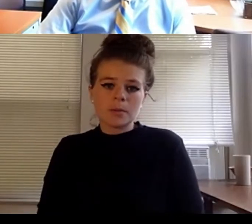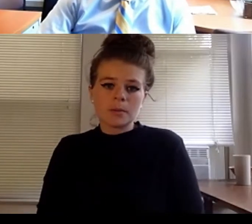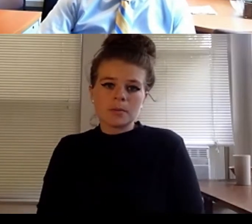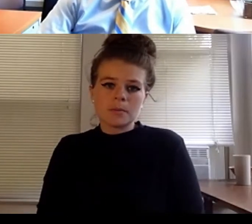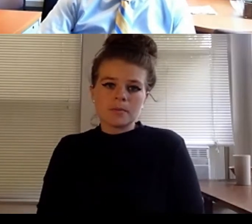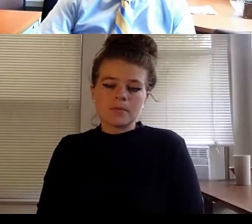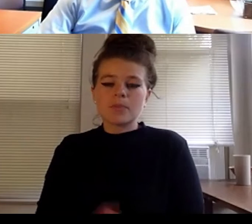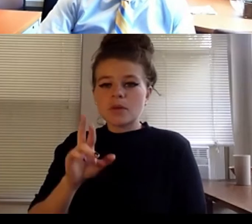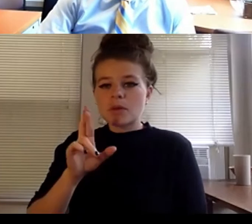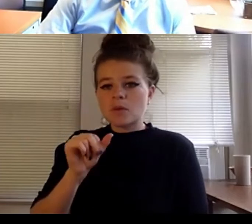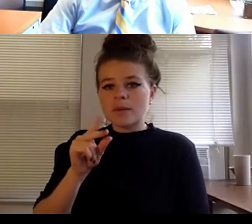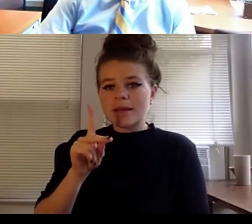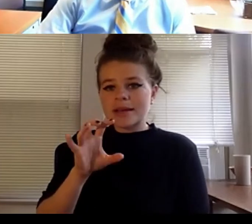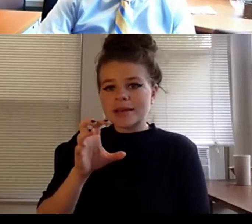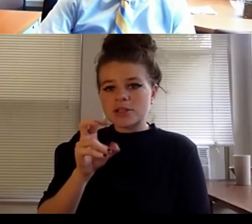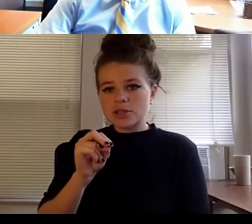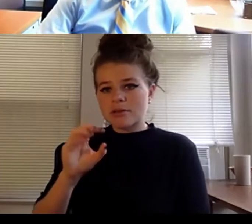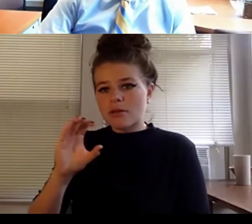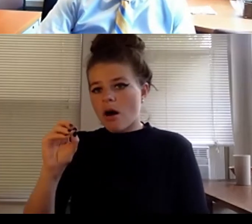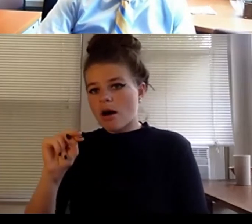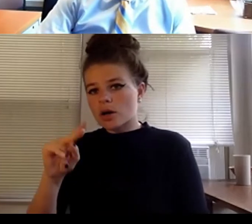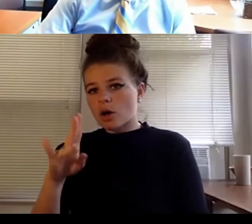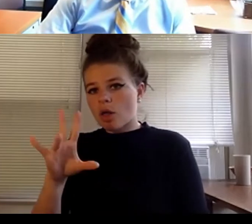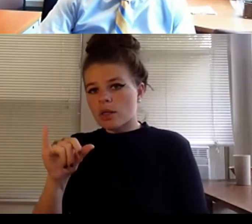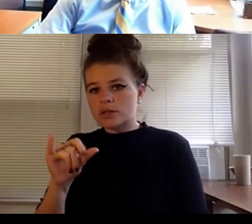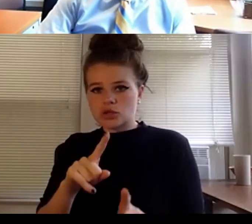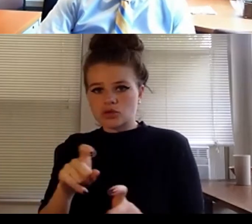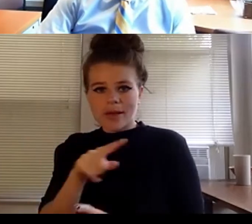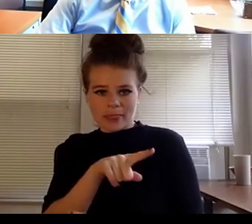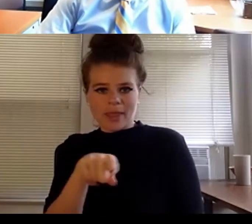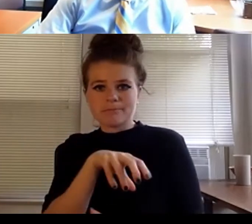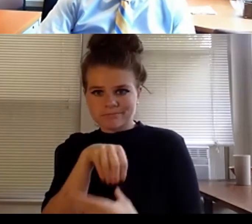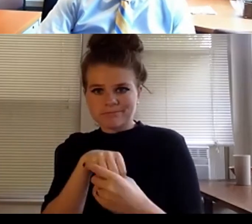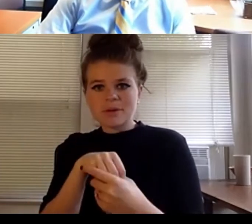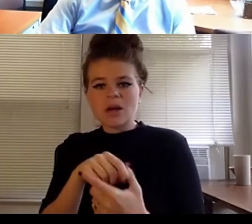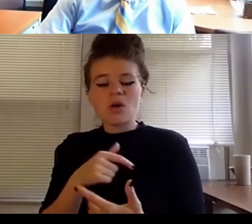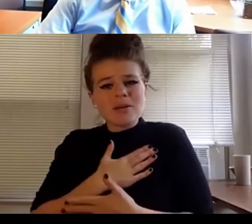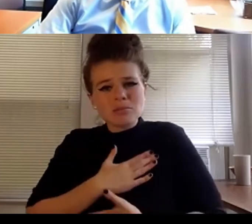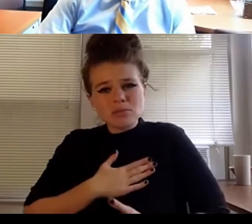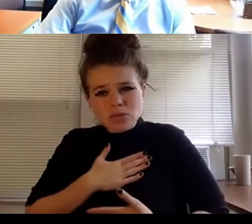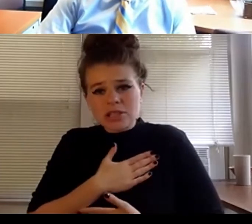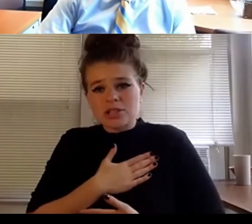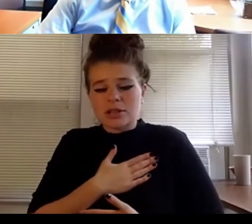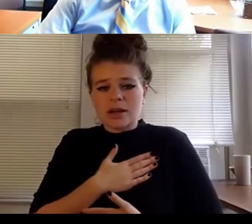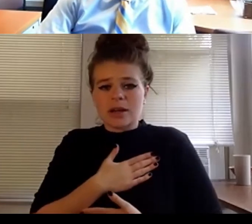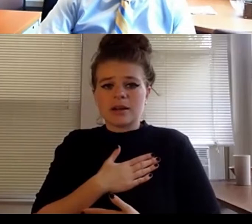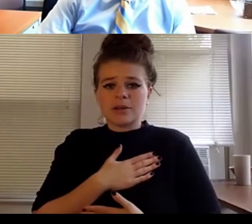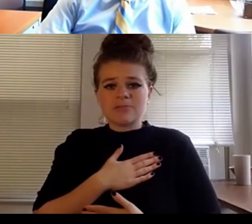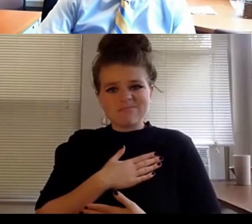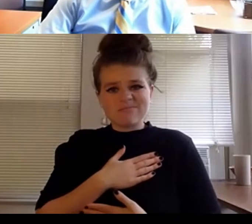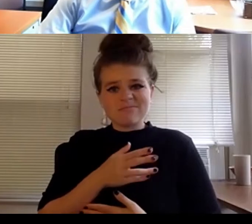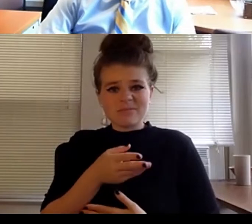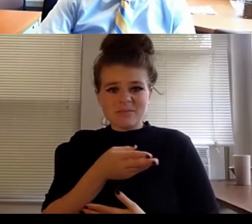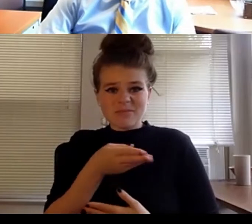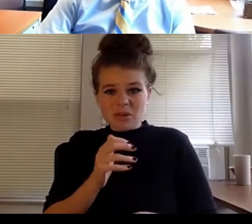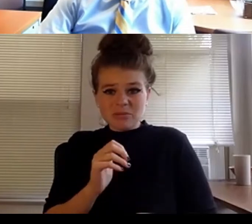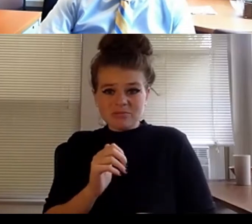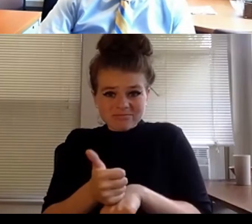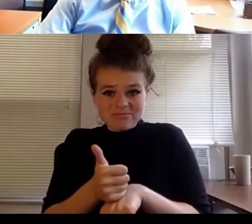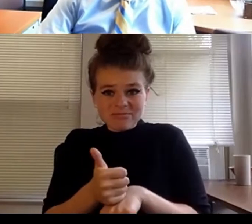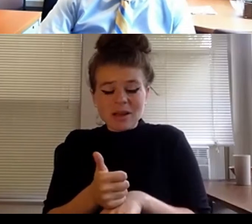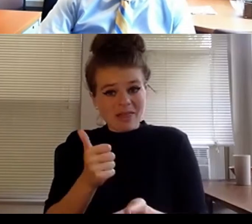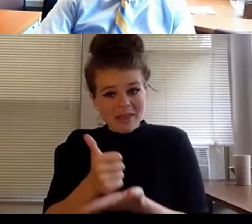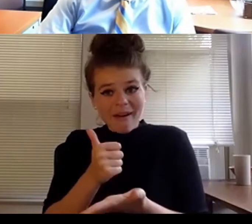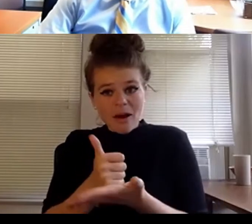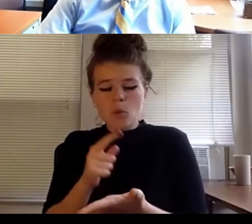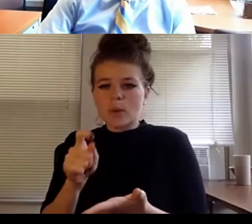radiation oncology trials. So it's just been, I appreciate the fact that these things are there and they help, and that we've got to get